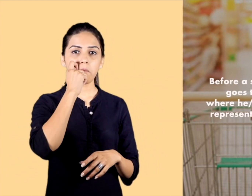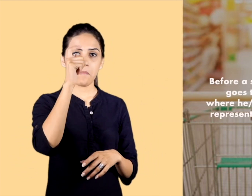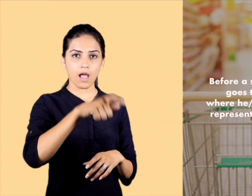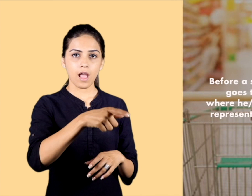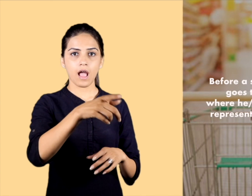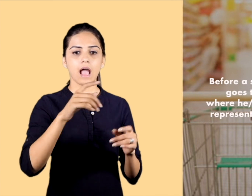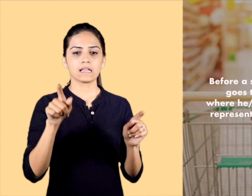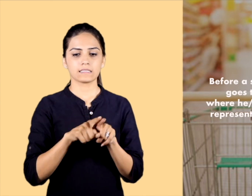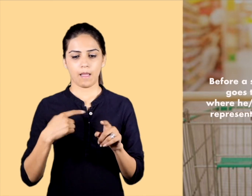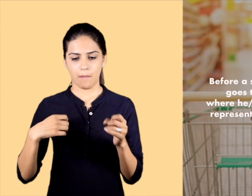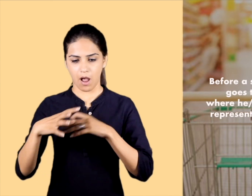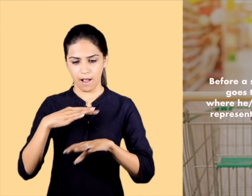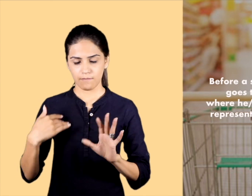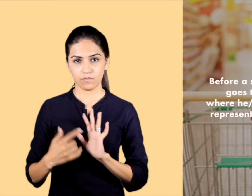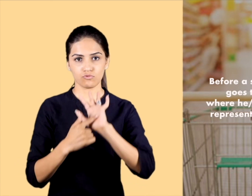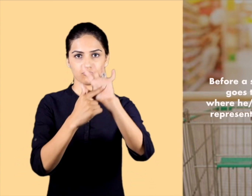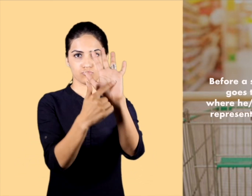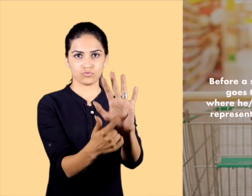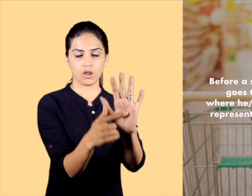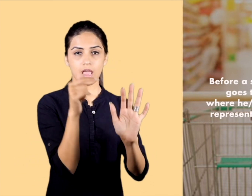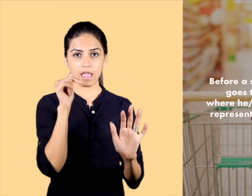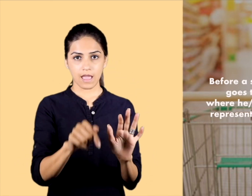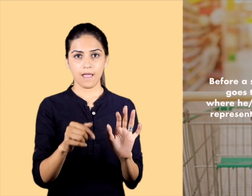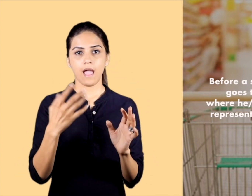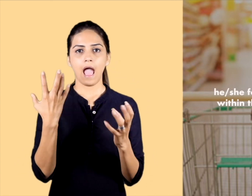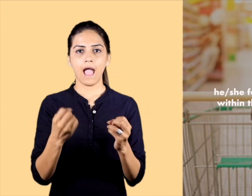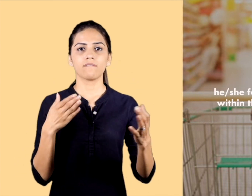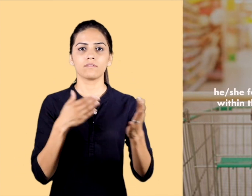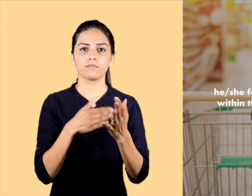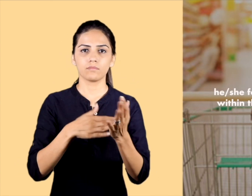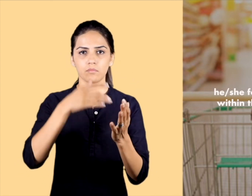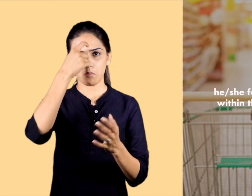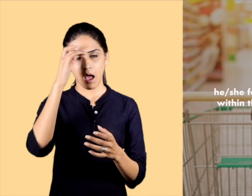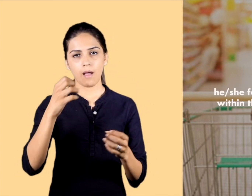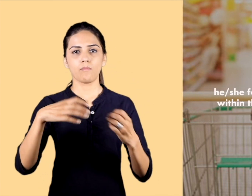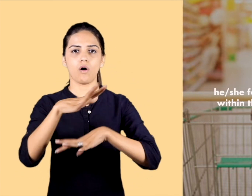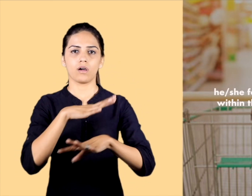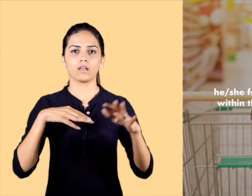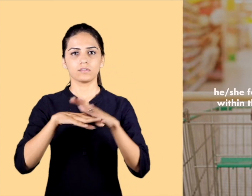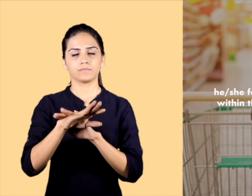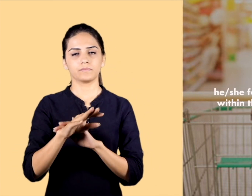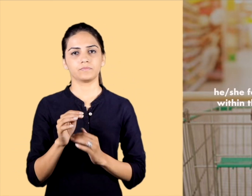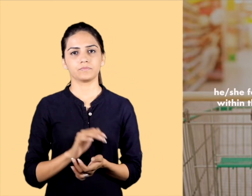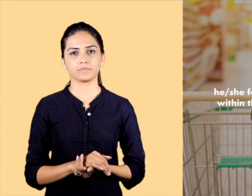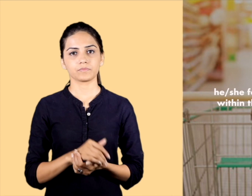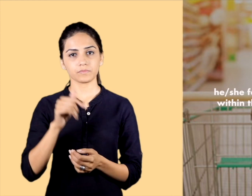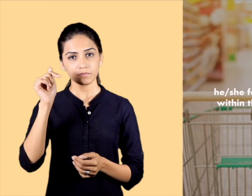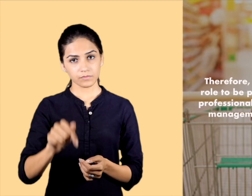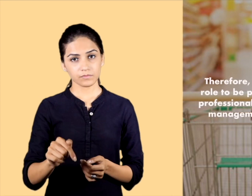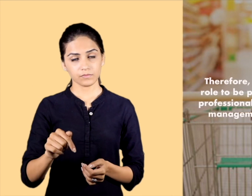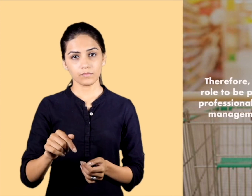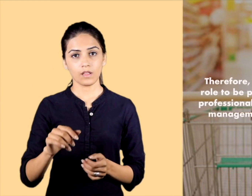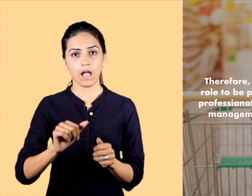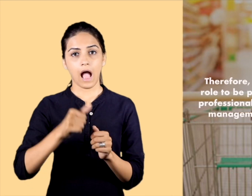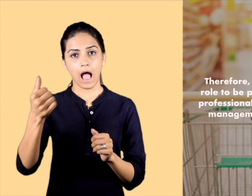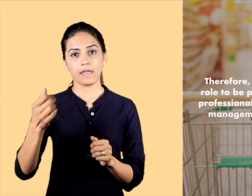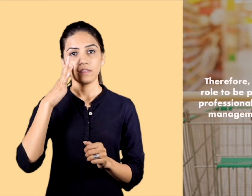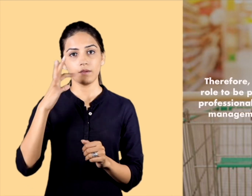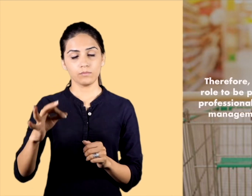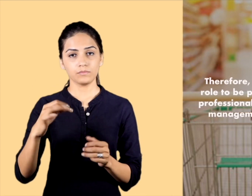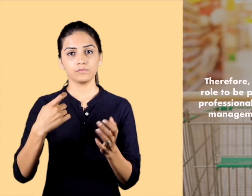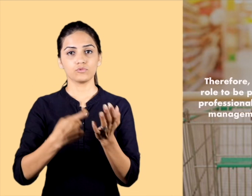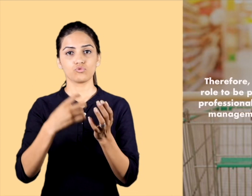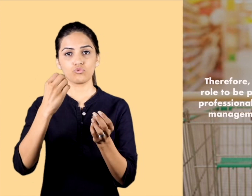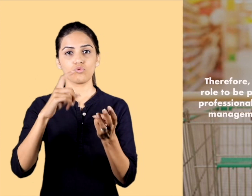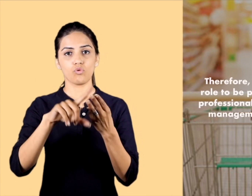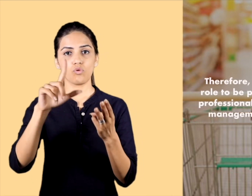to represent an organization, he or she faces a challenge within the organization. Therefore, another important role to be performed by